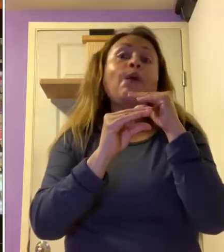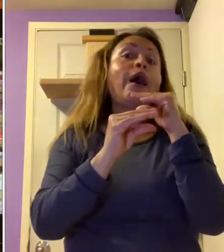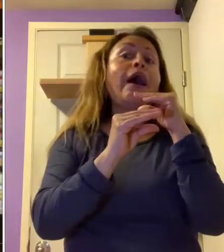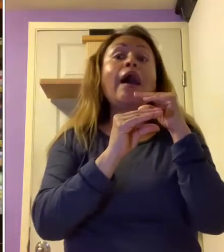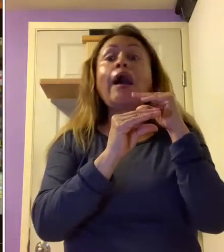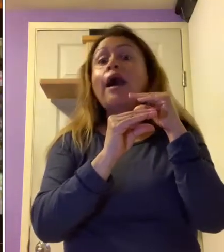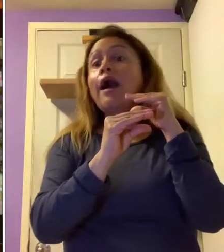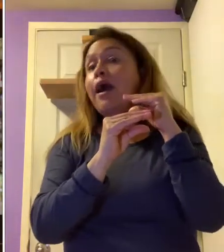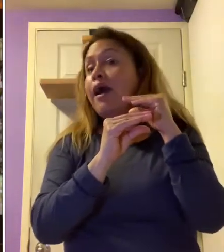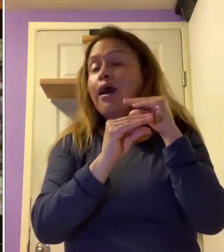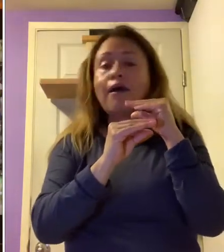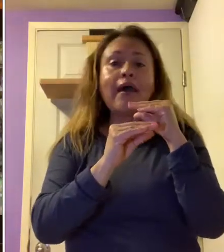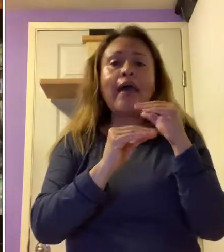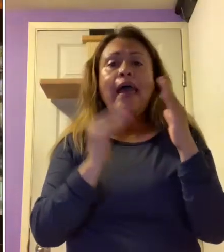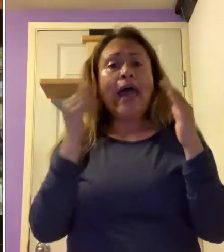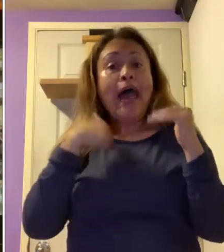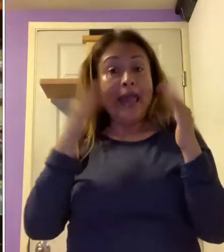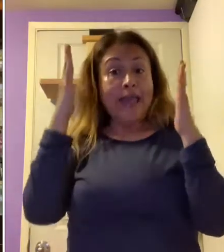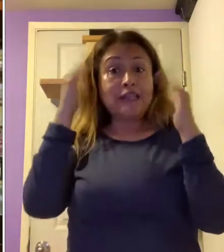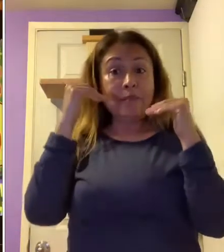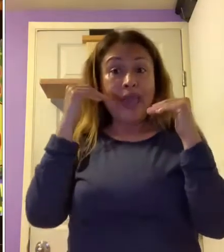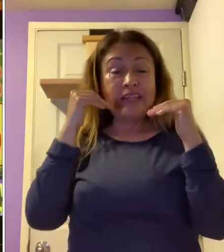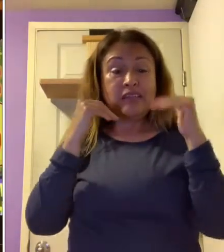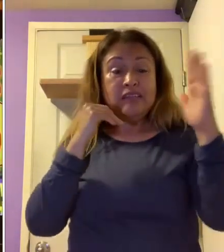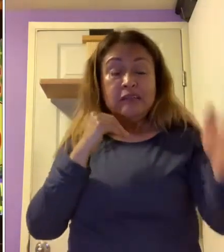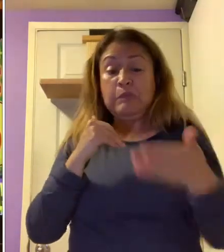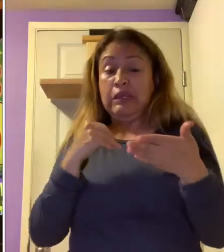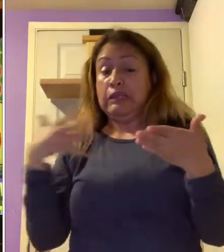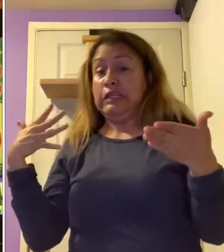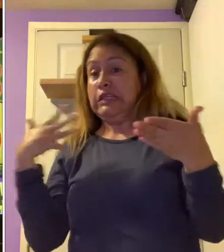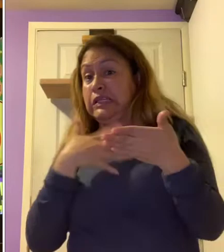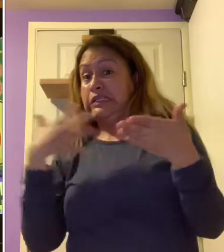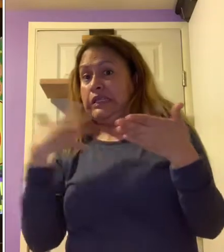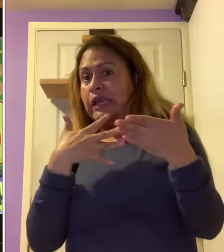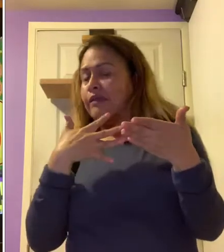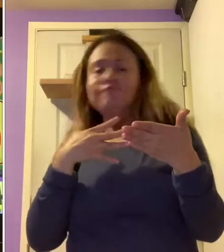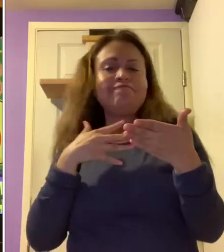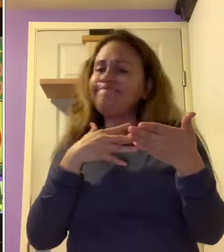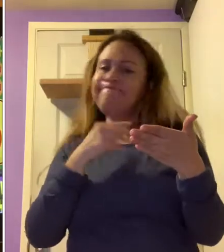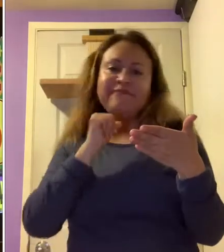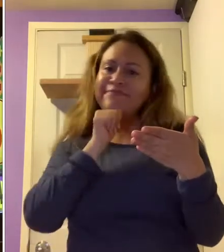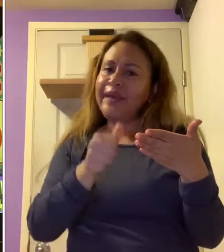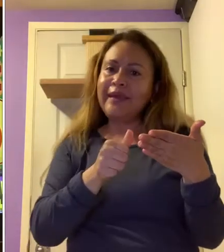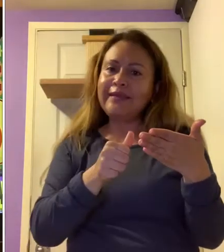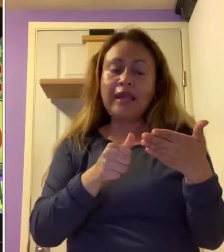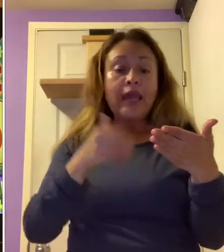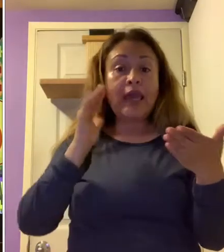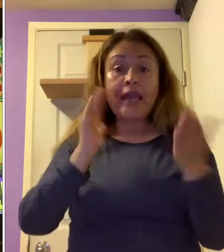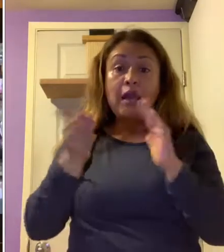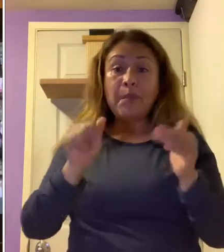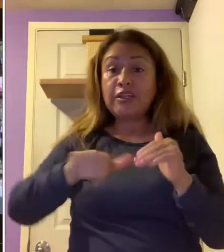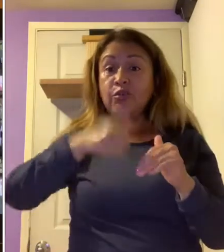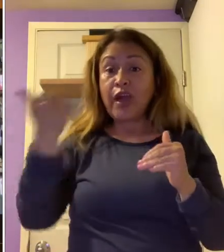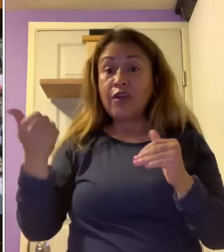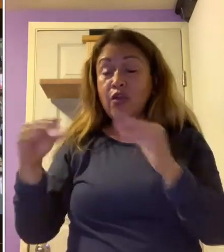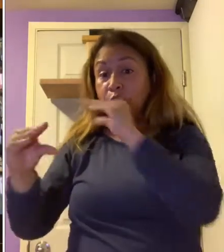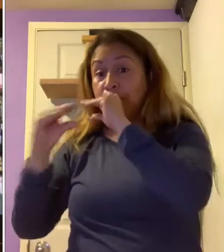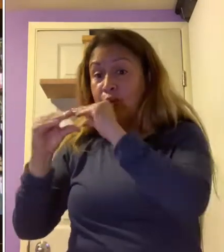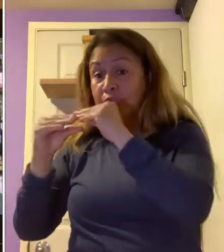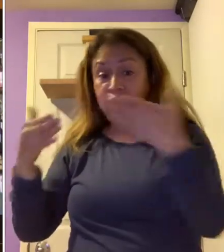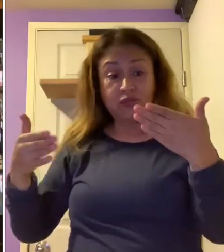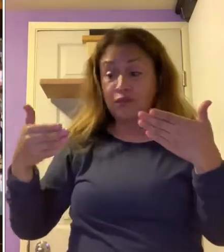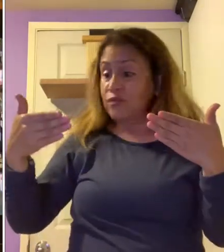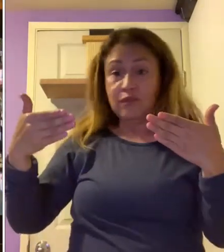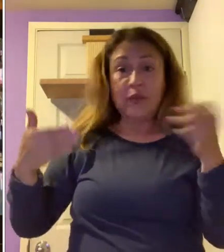here. Like, I expected to pick this up and be kind of scared what I saw in here. Compared to other ones, this